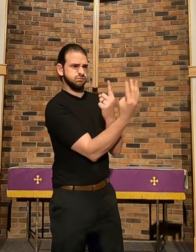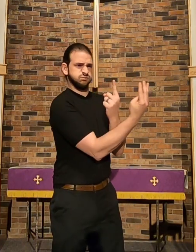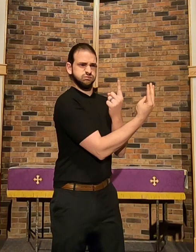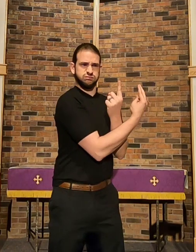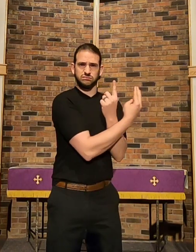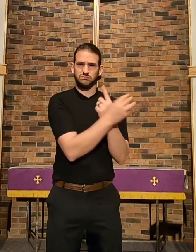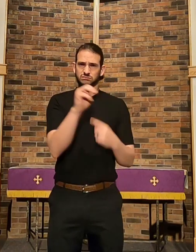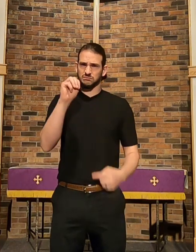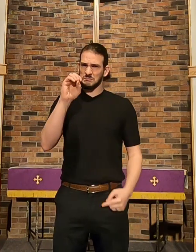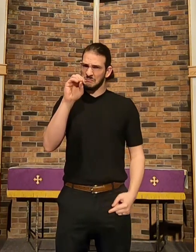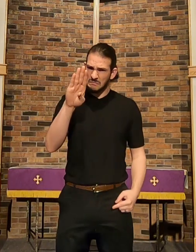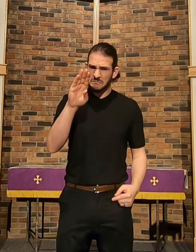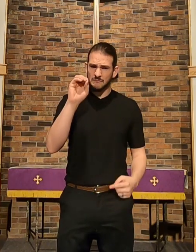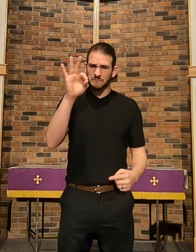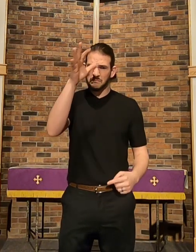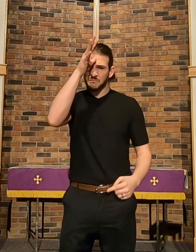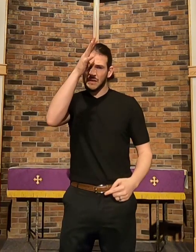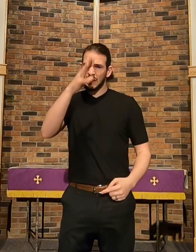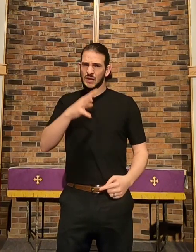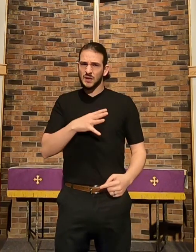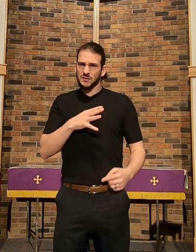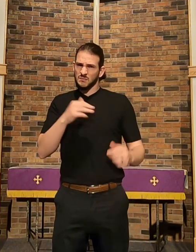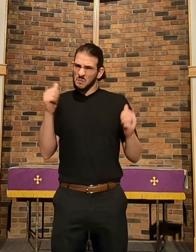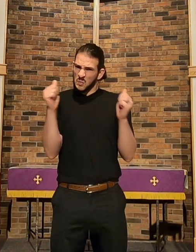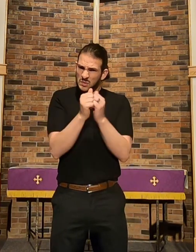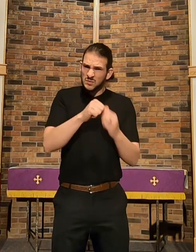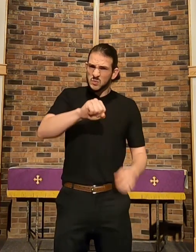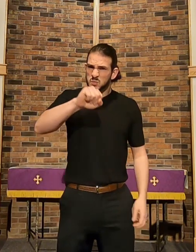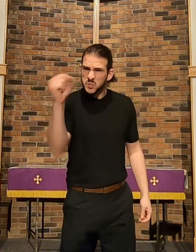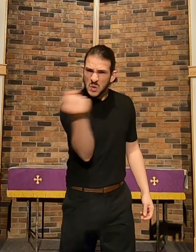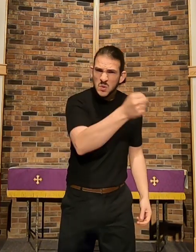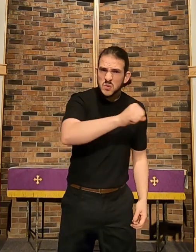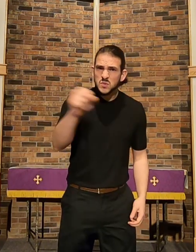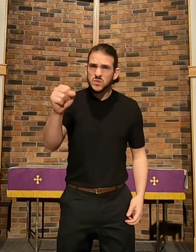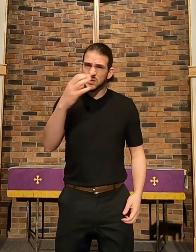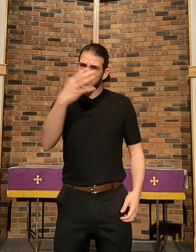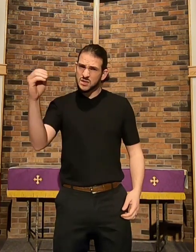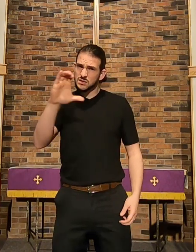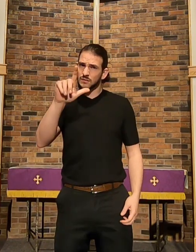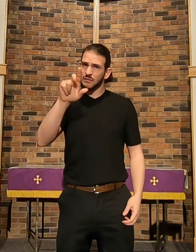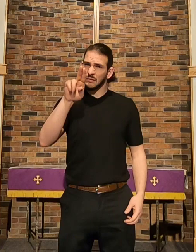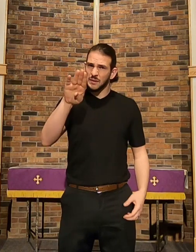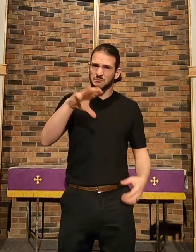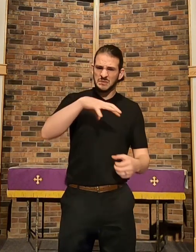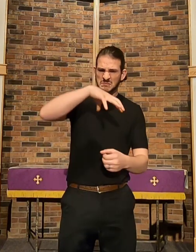A mob of men armed with swords and clubs were with him.